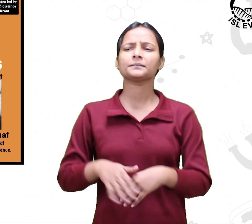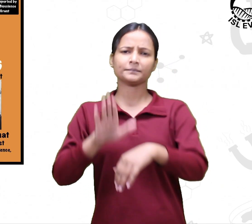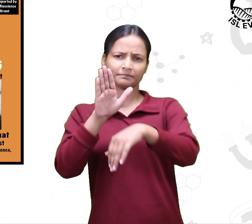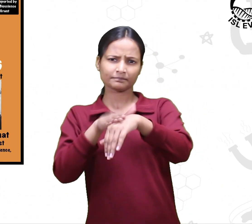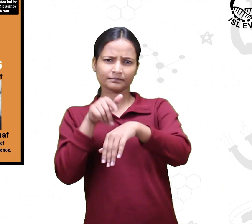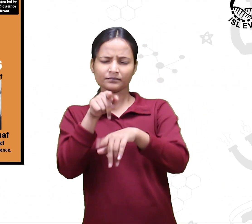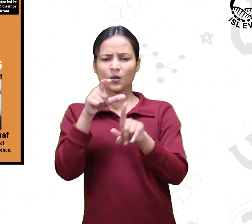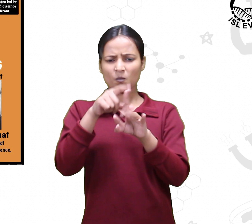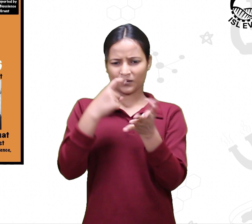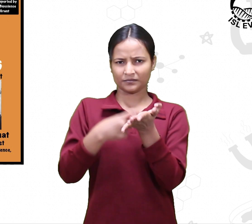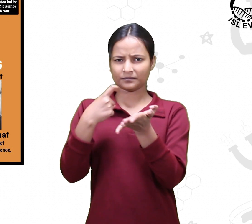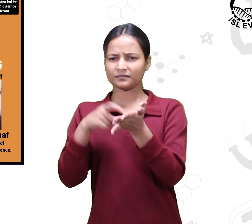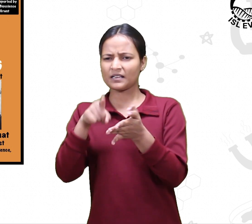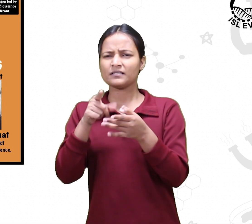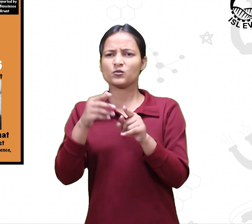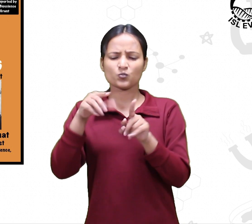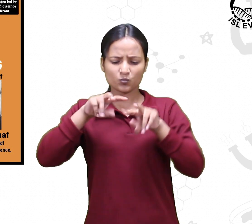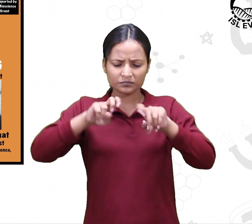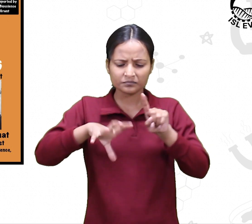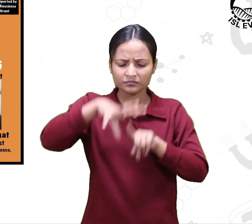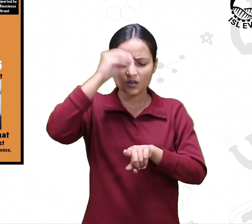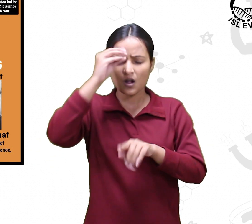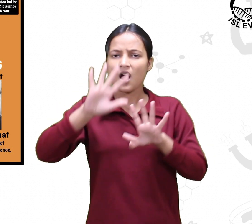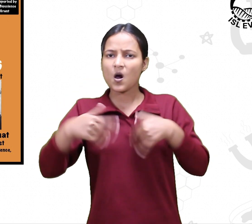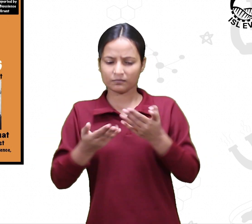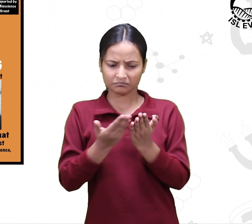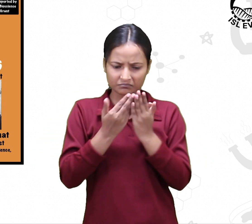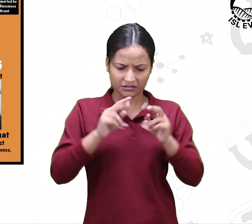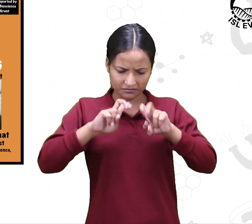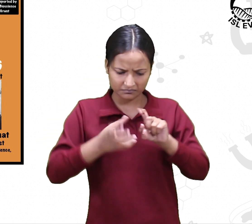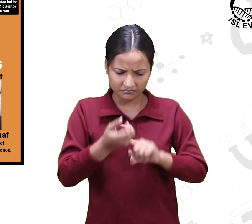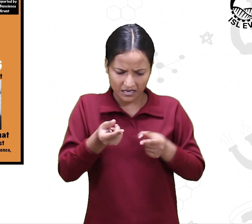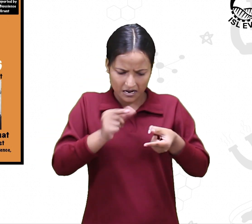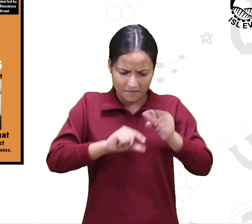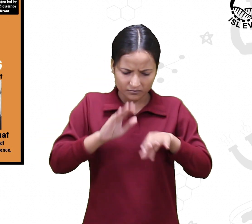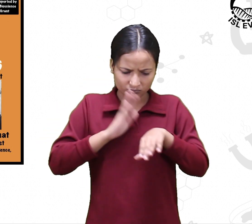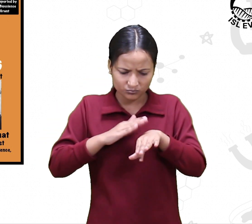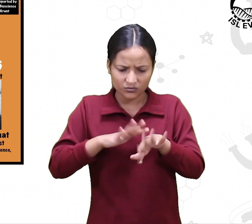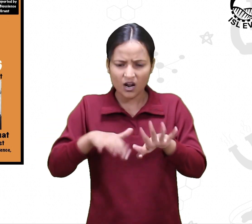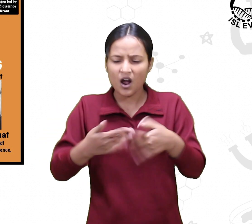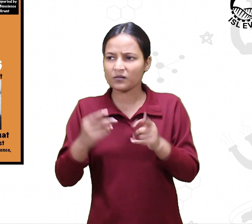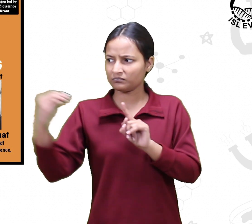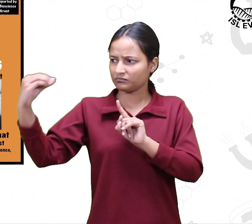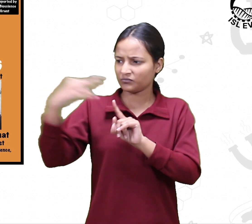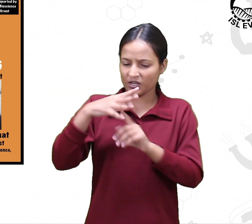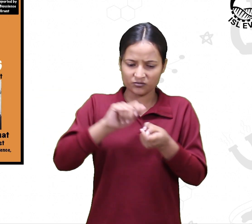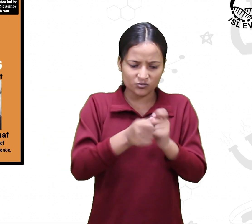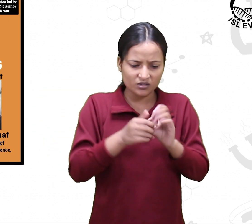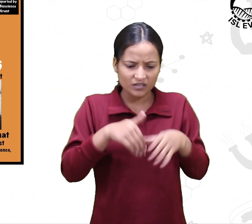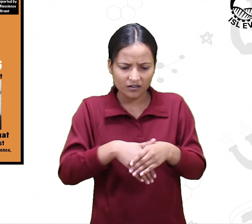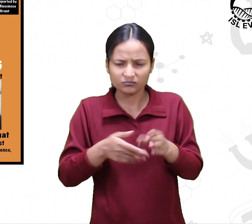actually study such relationships between the cell and the environment, and what causes it to change and so